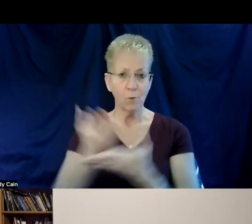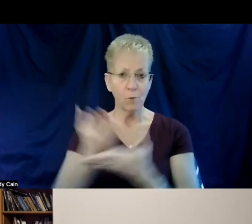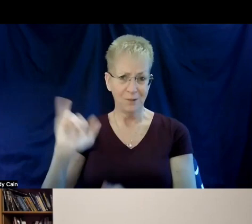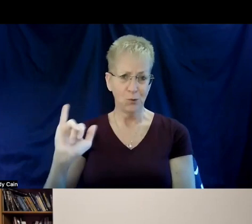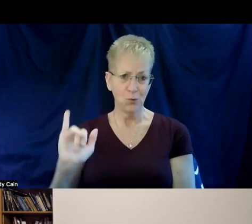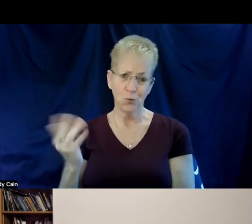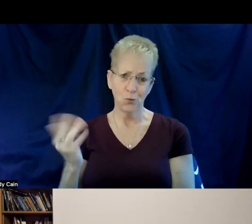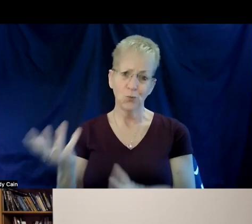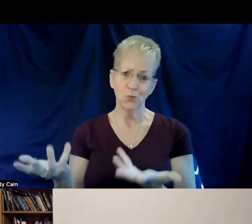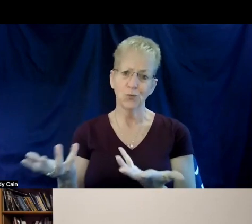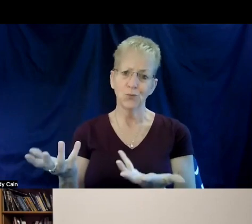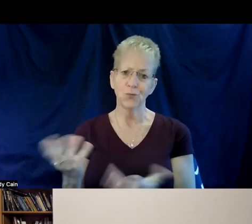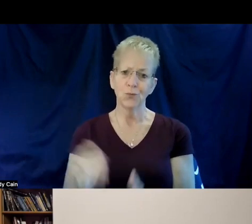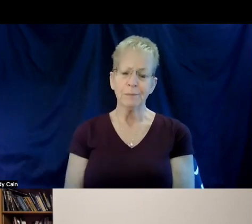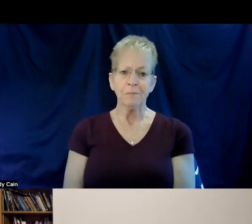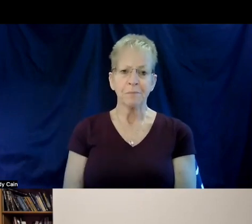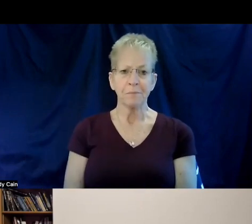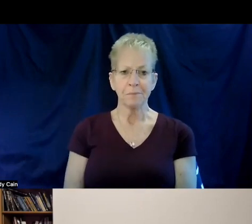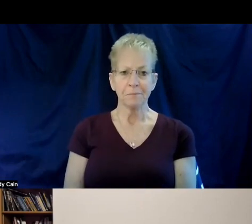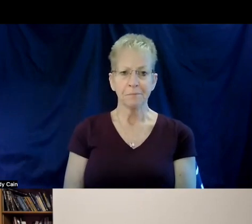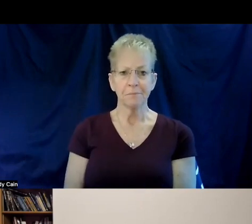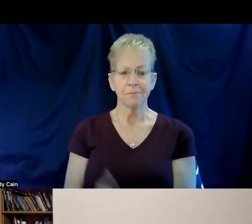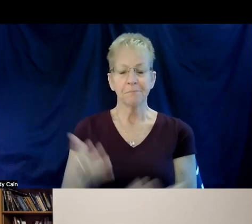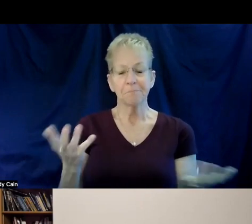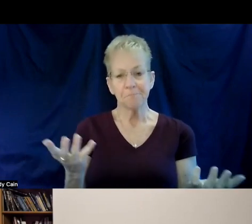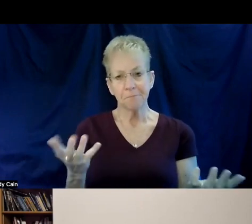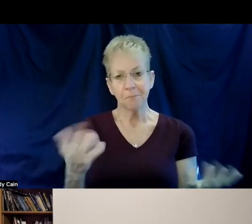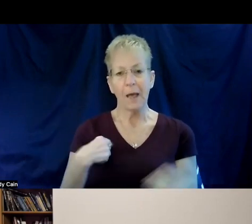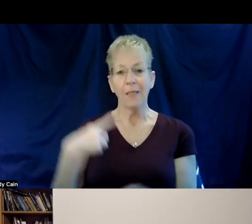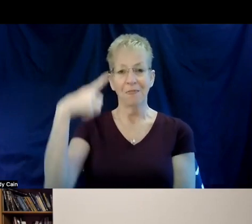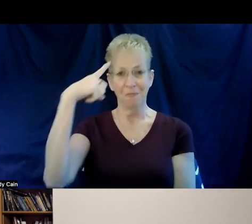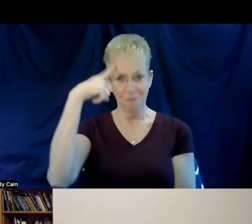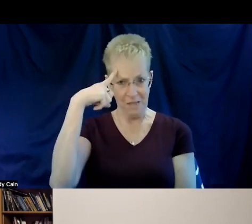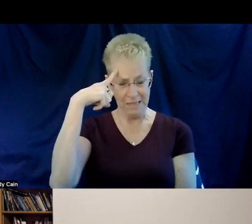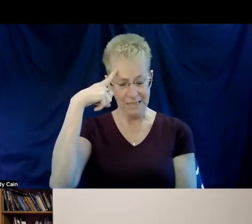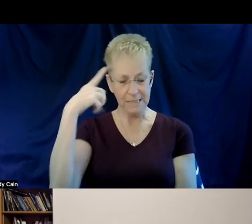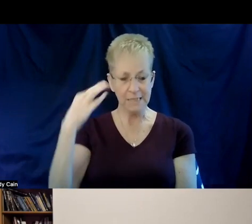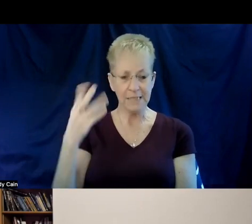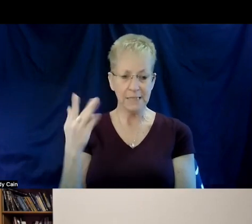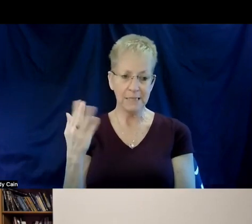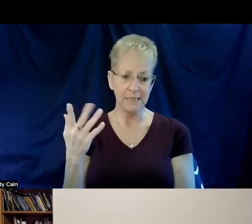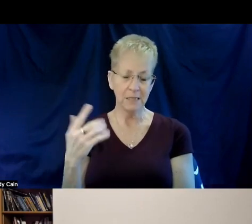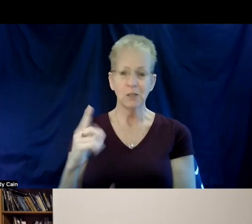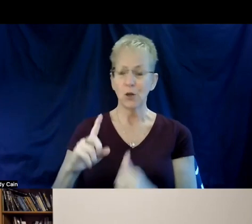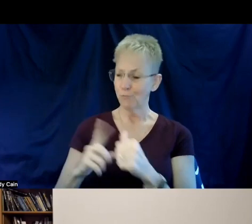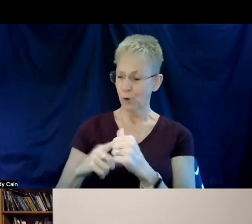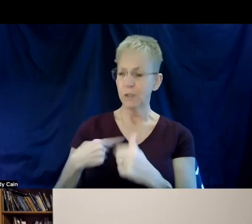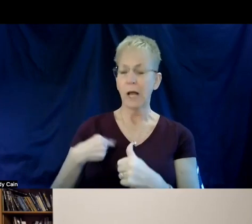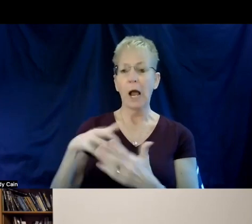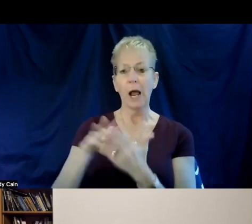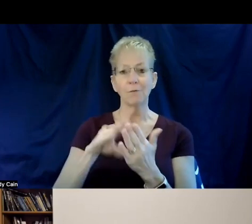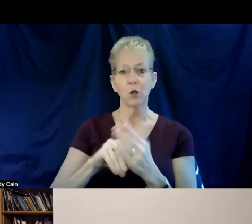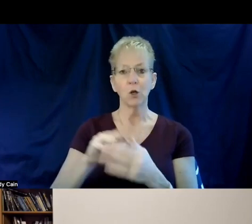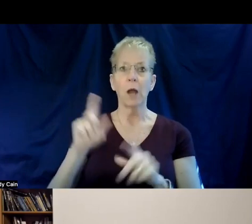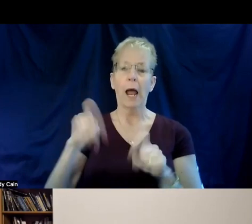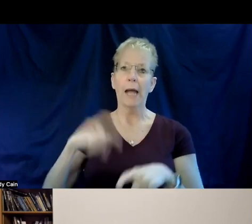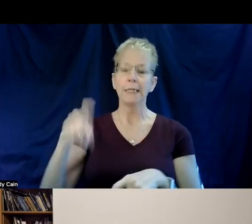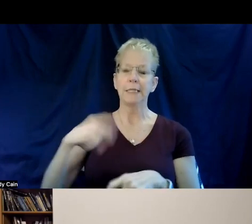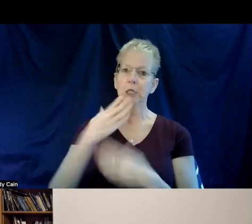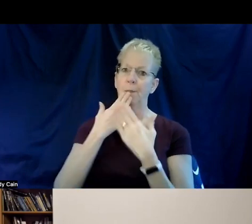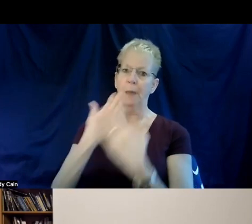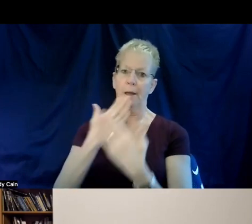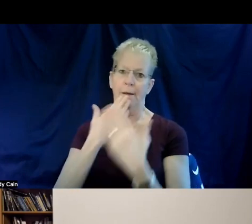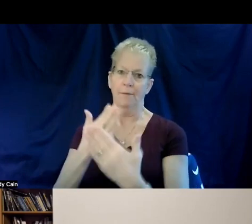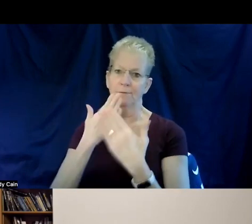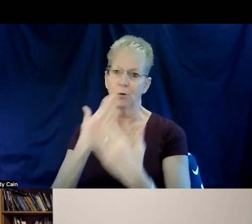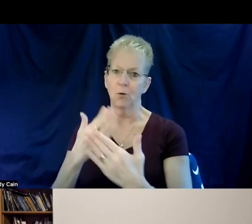failed in certain ways. So I think, first of all, I've learned to be thankful that I don't